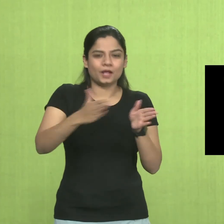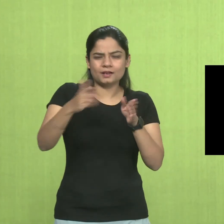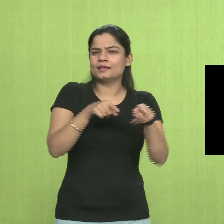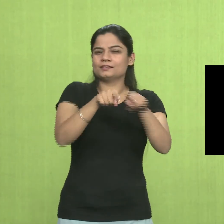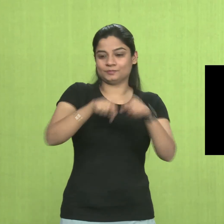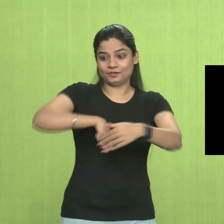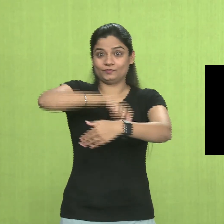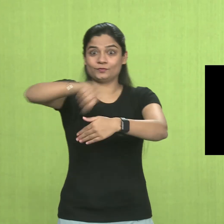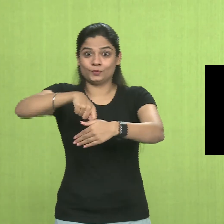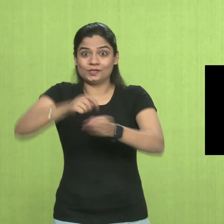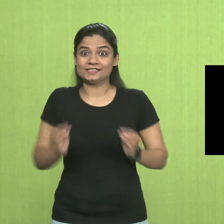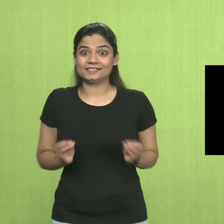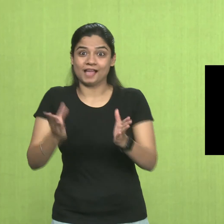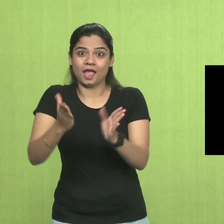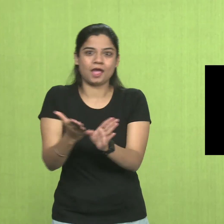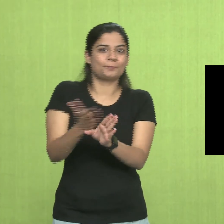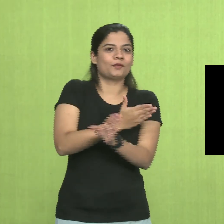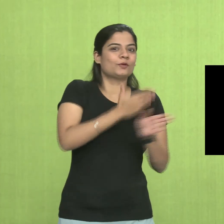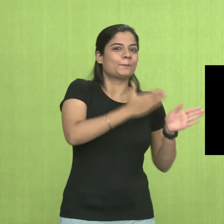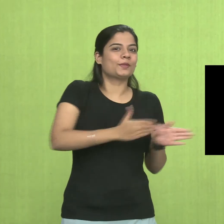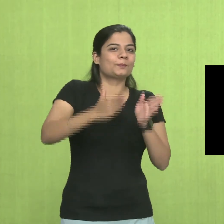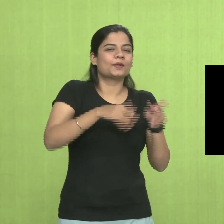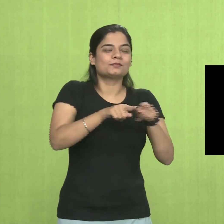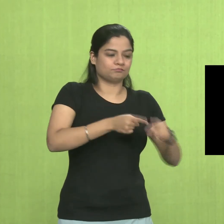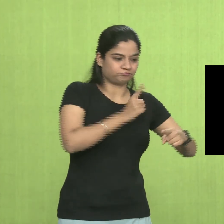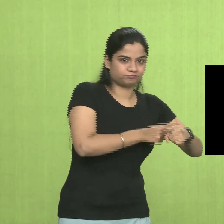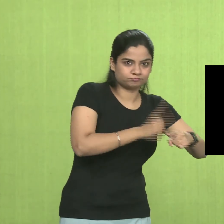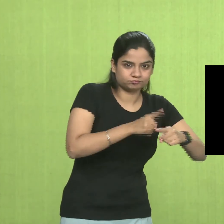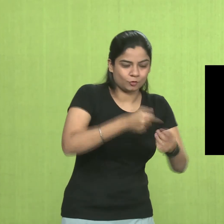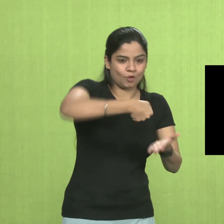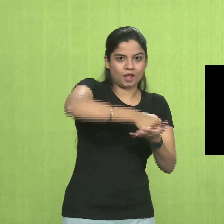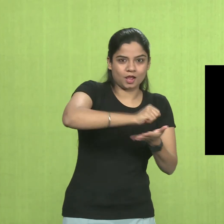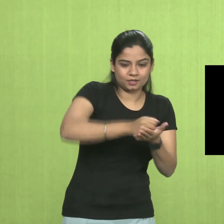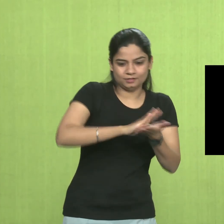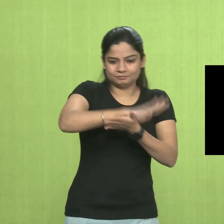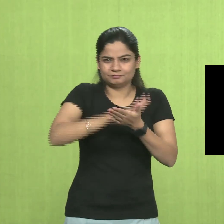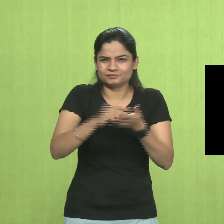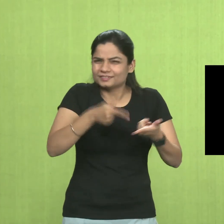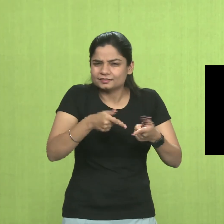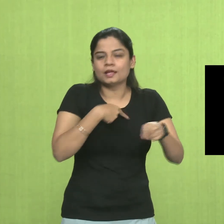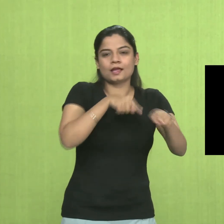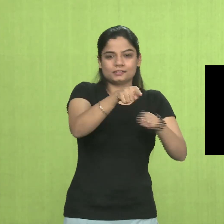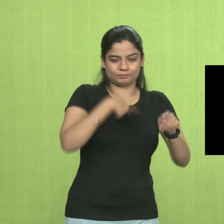food, the pre-preparation that we have to do like cutting, doughing the flour, etc.